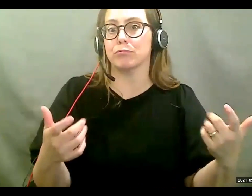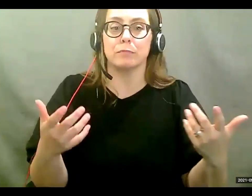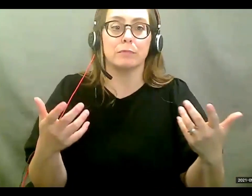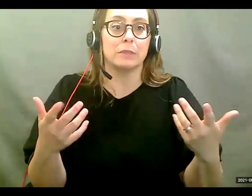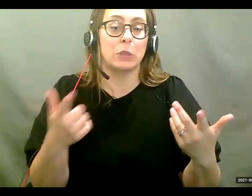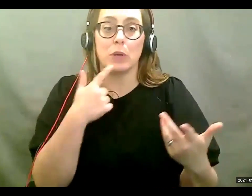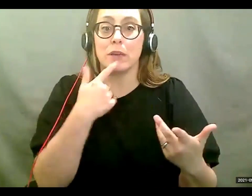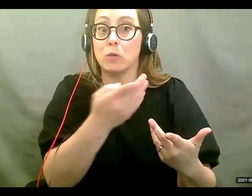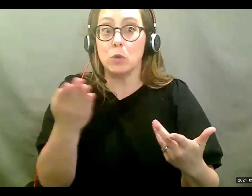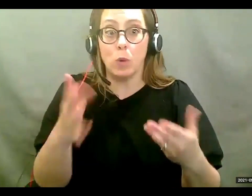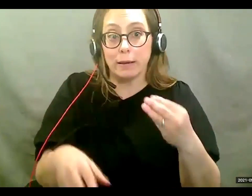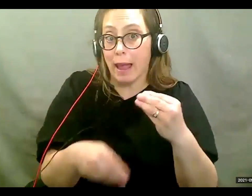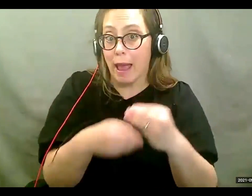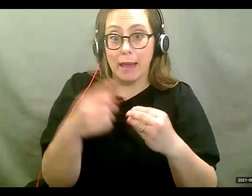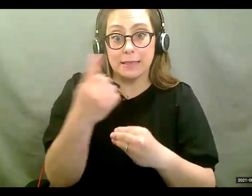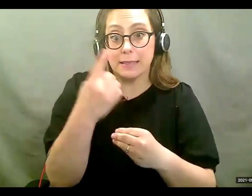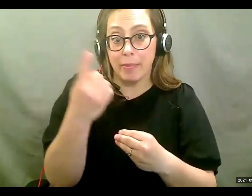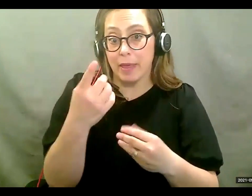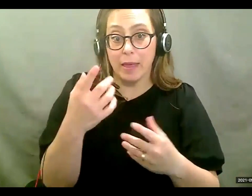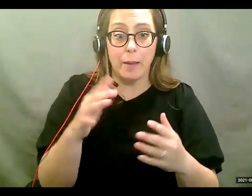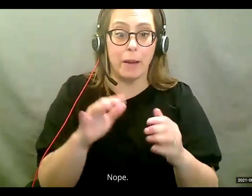do.